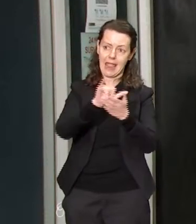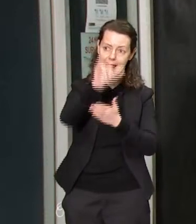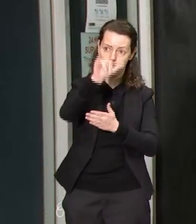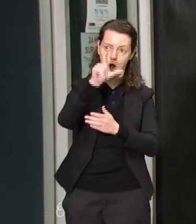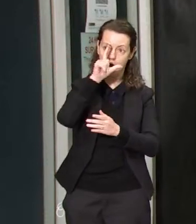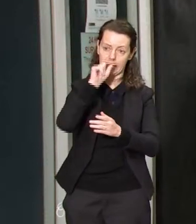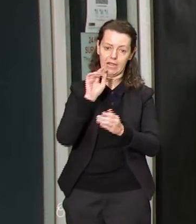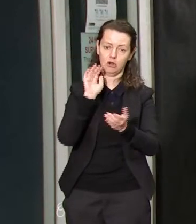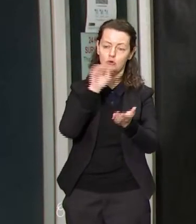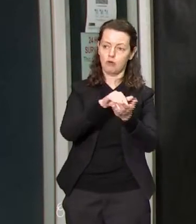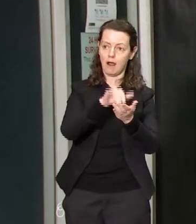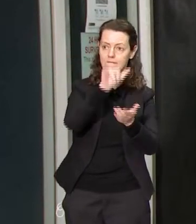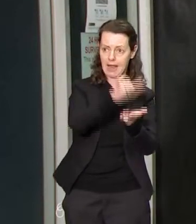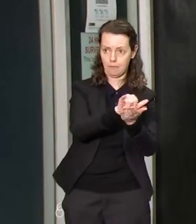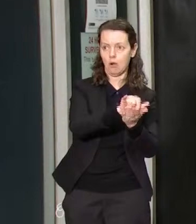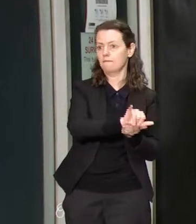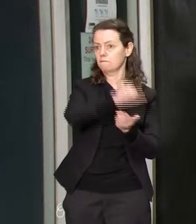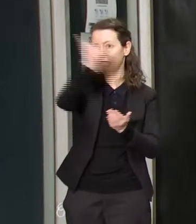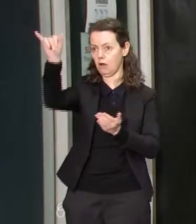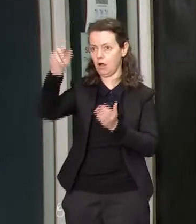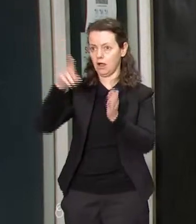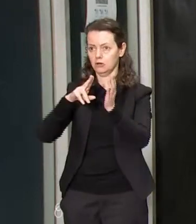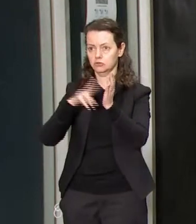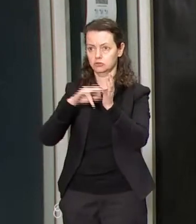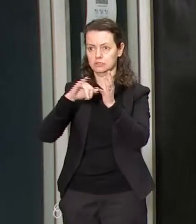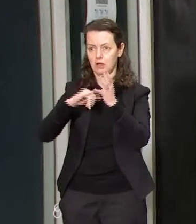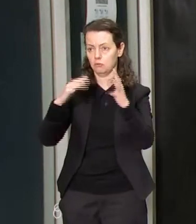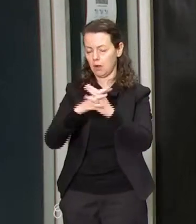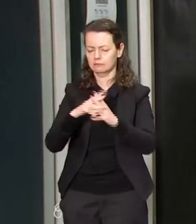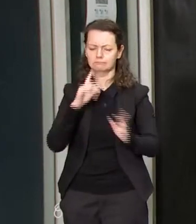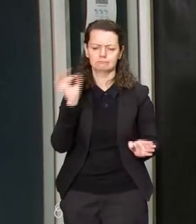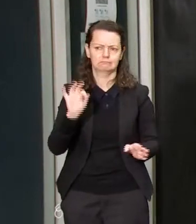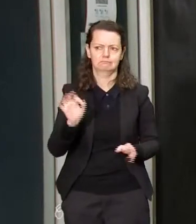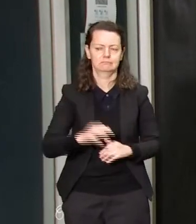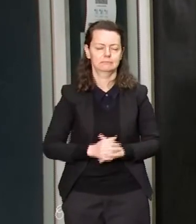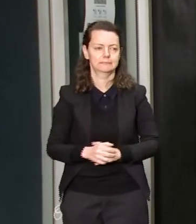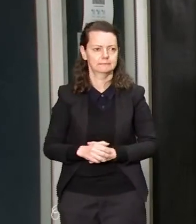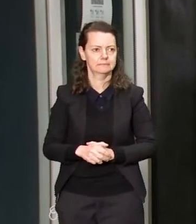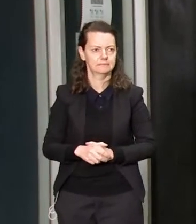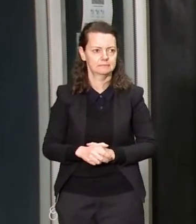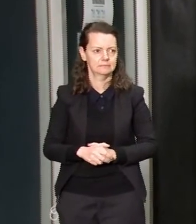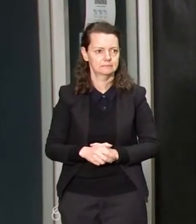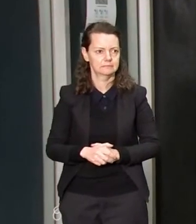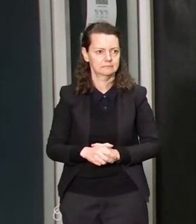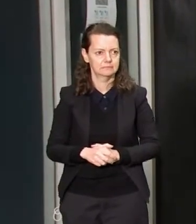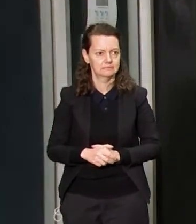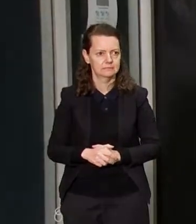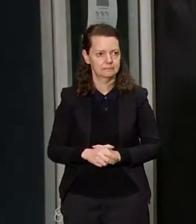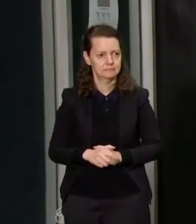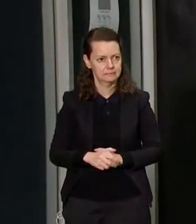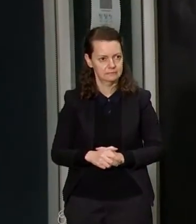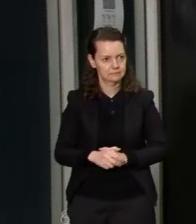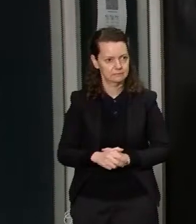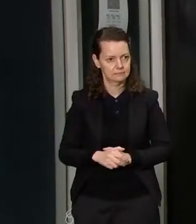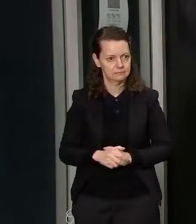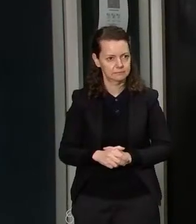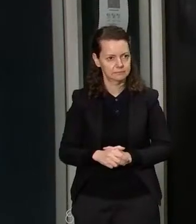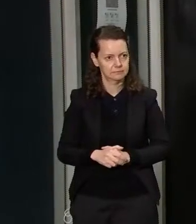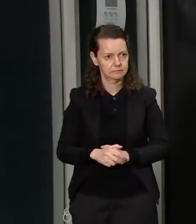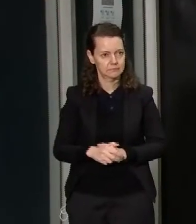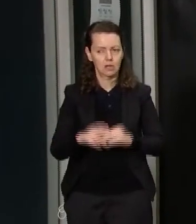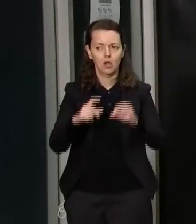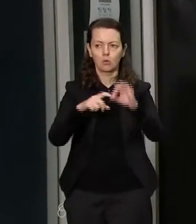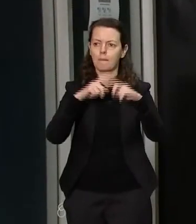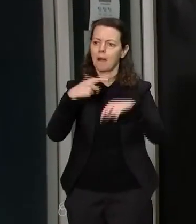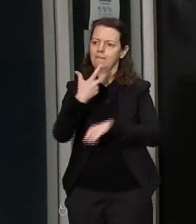fly interstate? No, you cannot. Vaccination, a target. Brett Sutton seems to indicate, okay, the